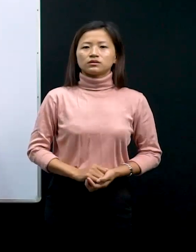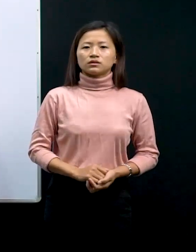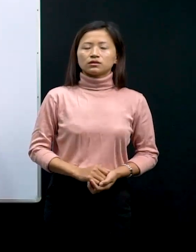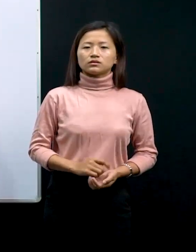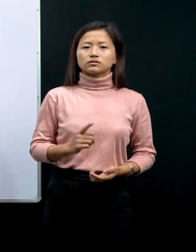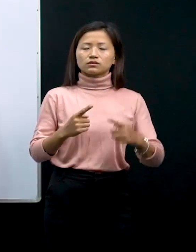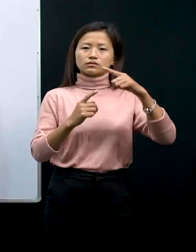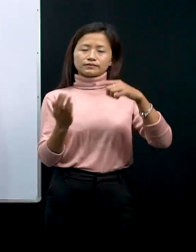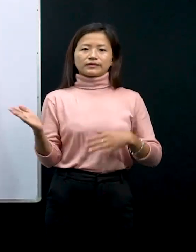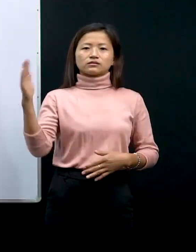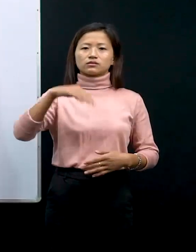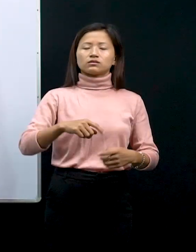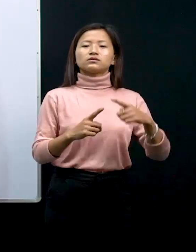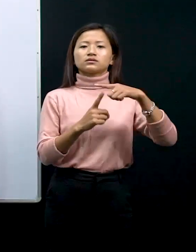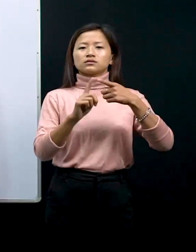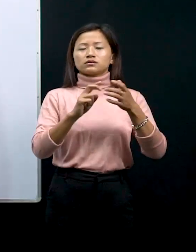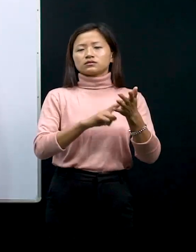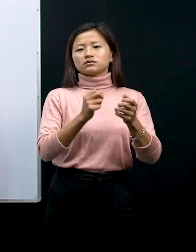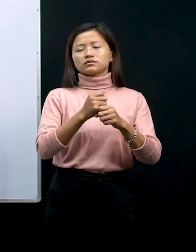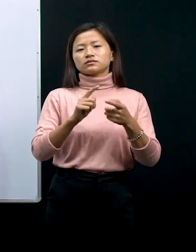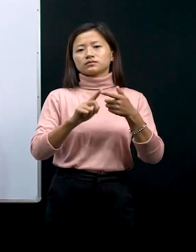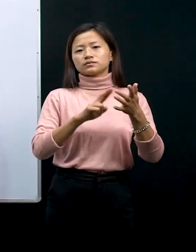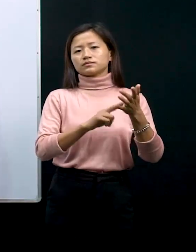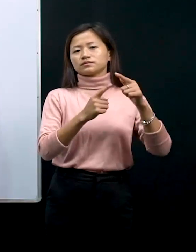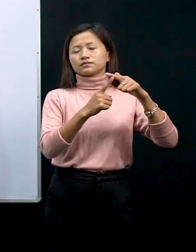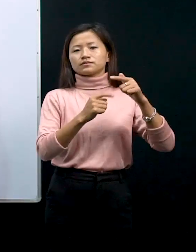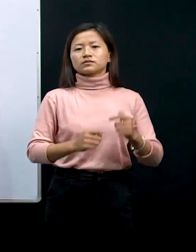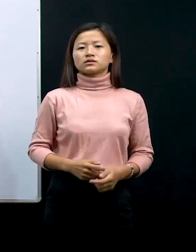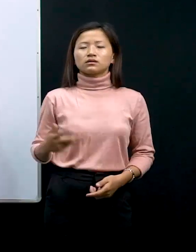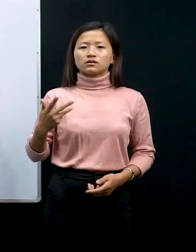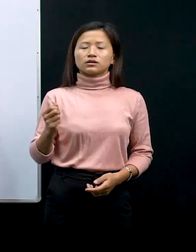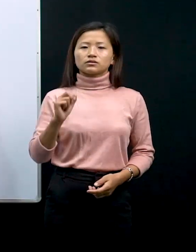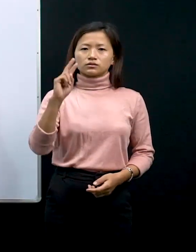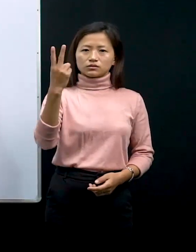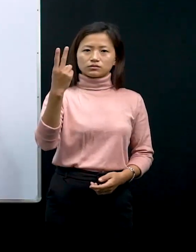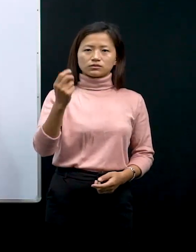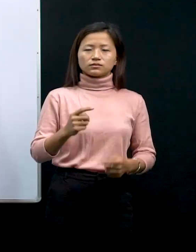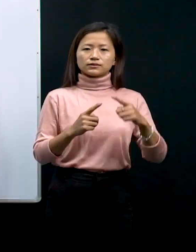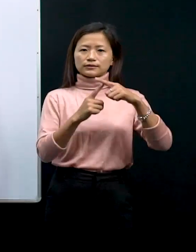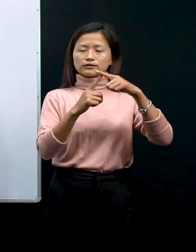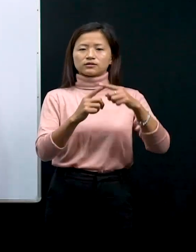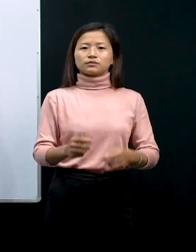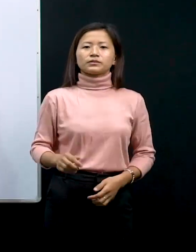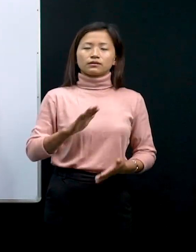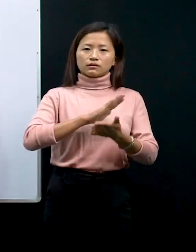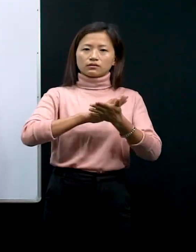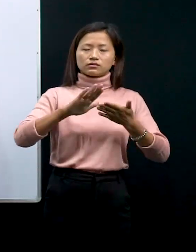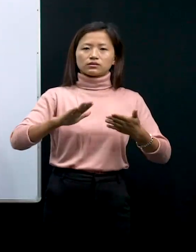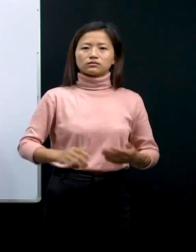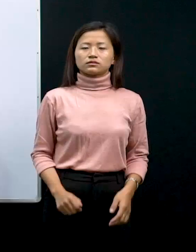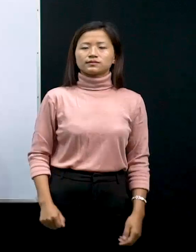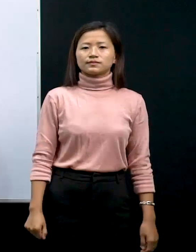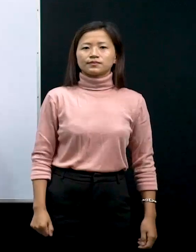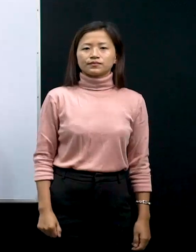called tangent. So from an external point, how many tangents can be drawn? Two tangents can be drawn. That's clear?